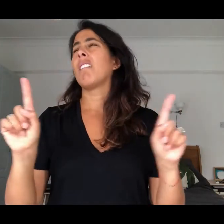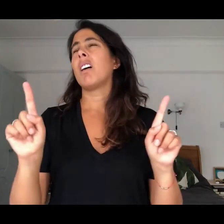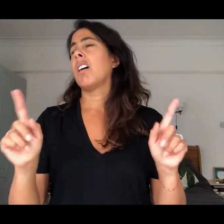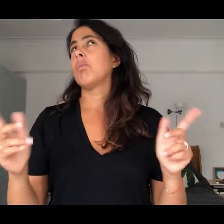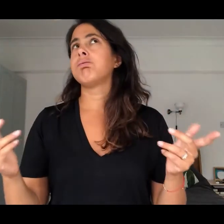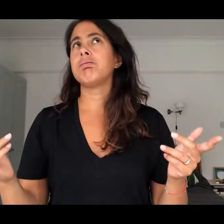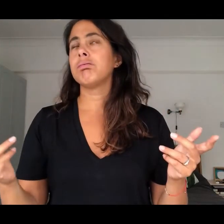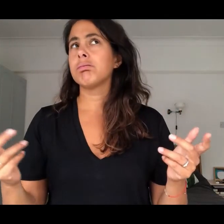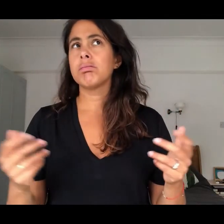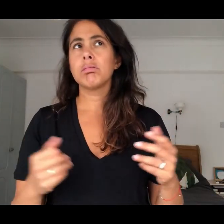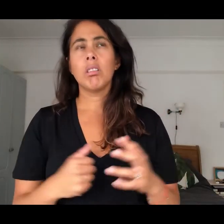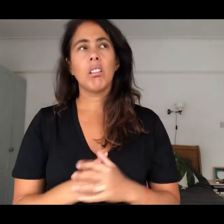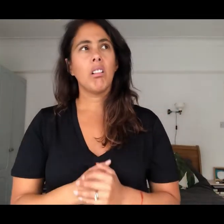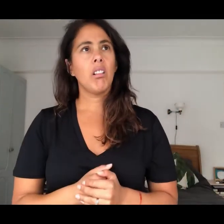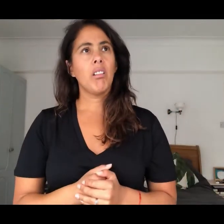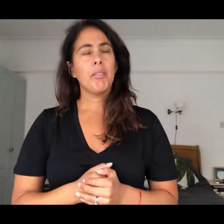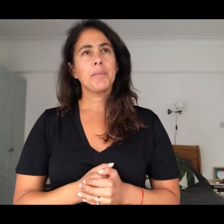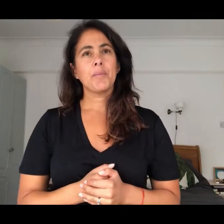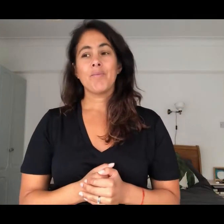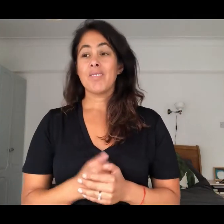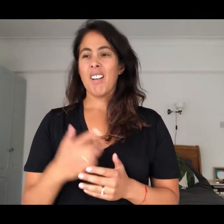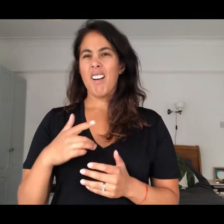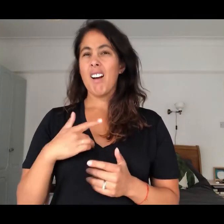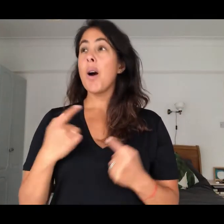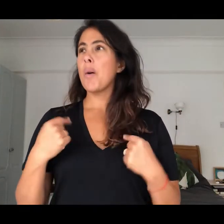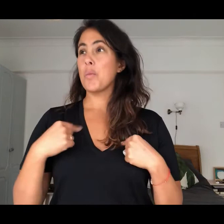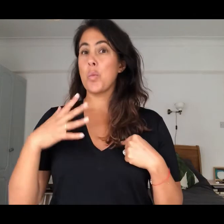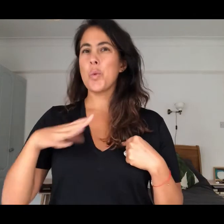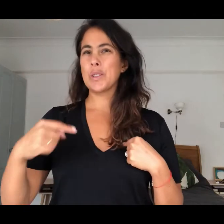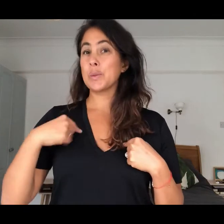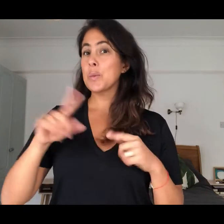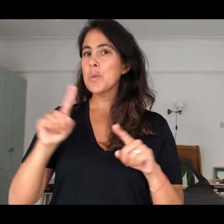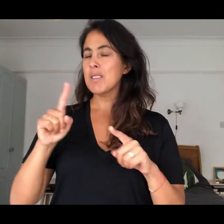play One Direction, or whatever the hell it is these days.